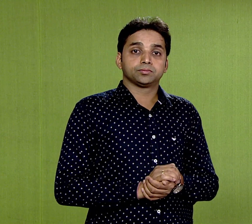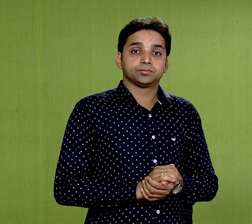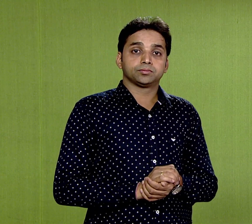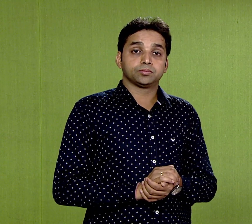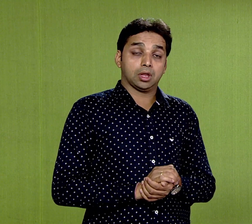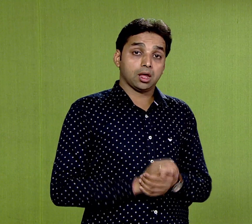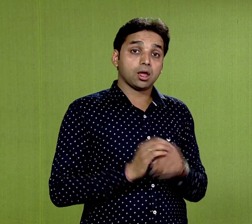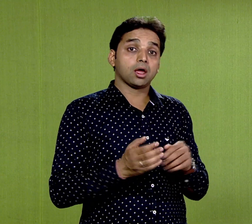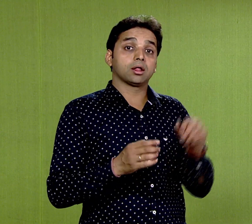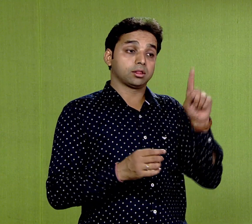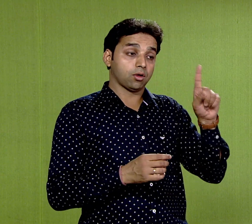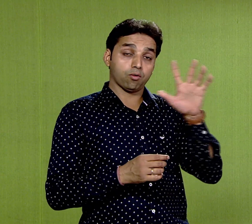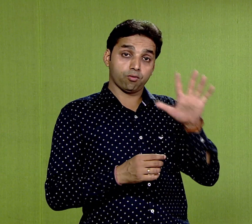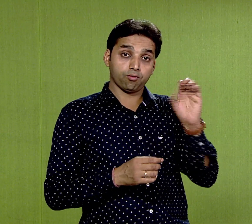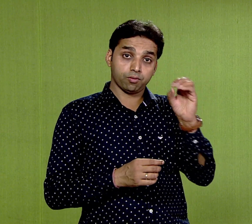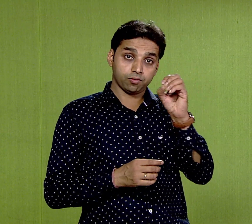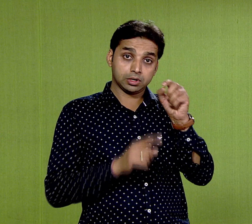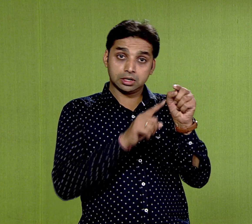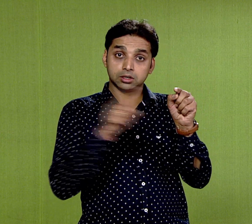In the 15th and 16th centuries,